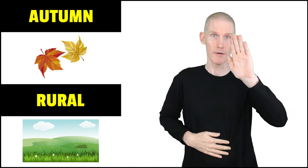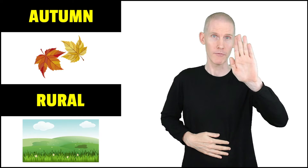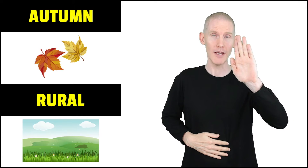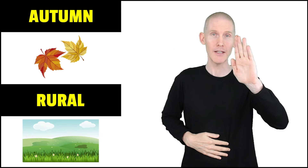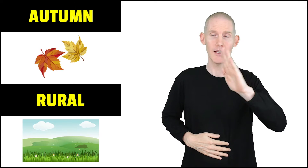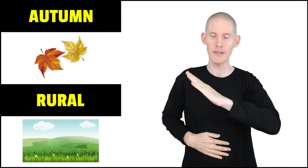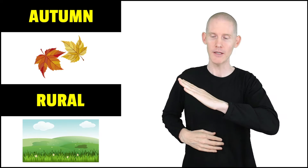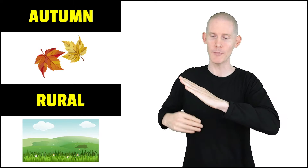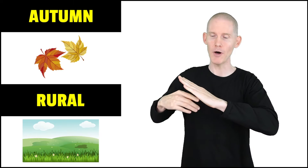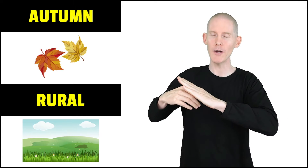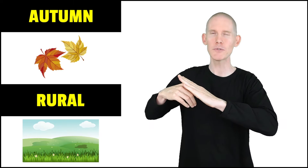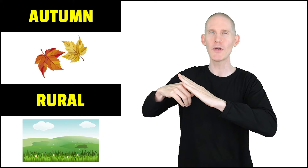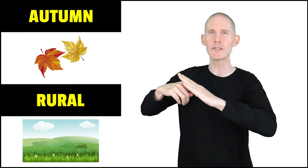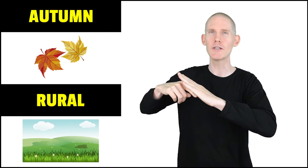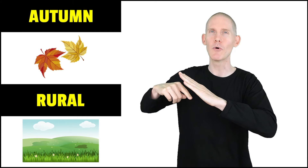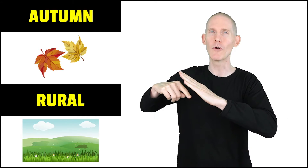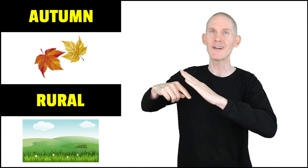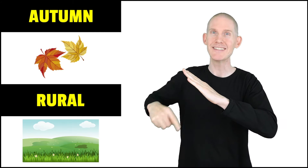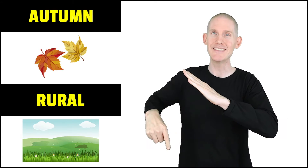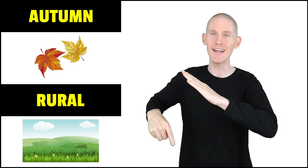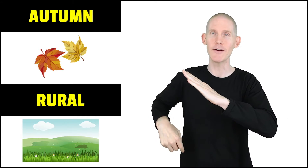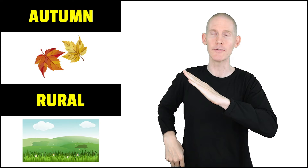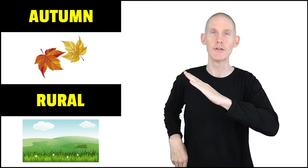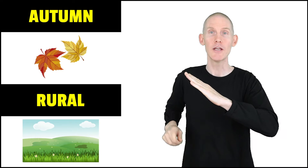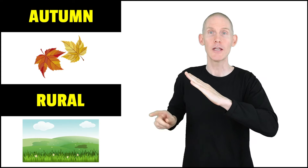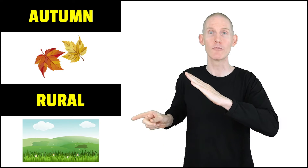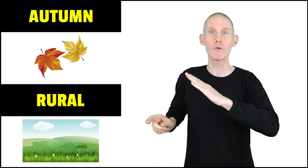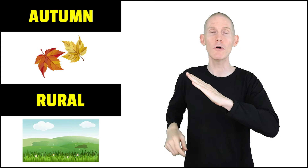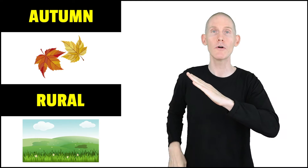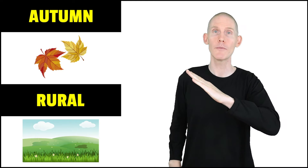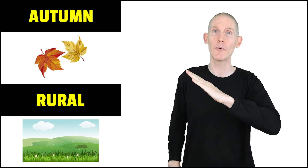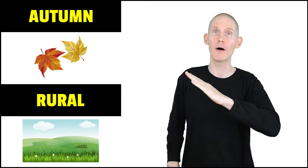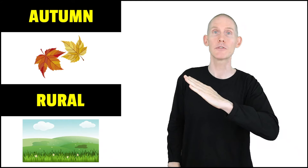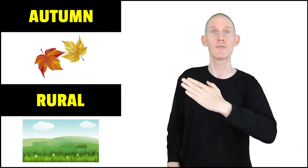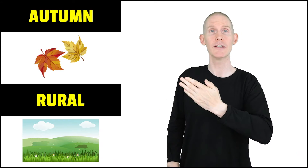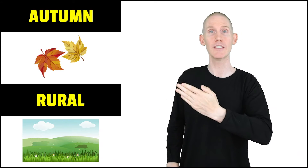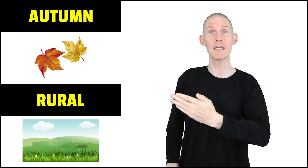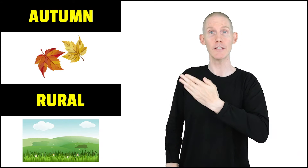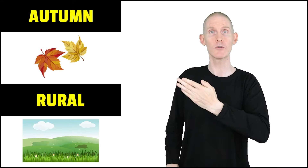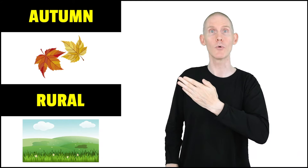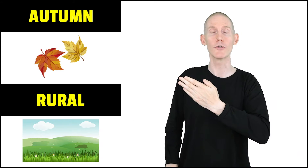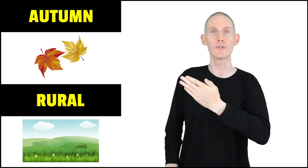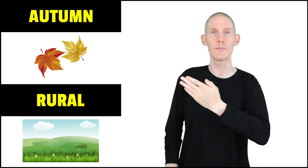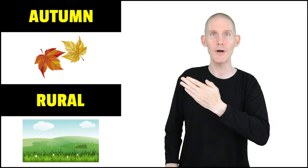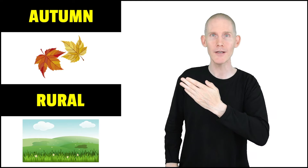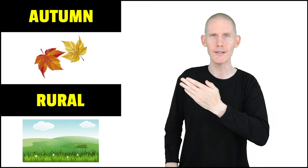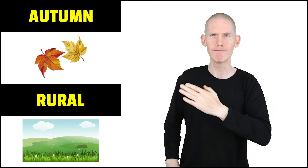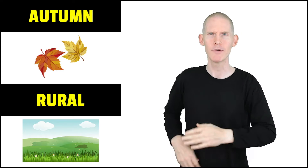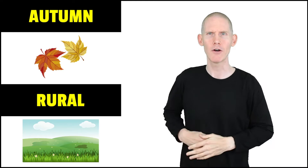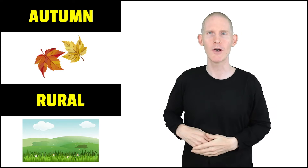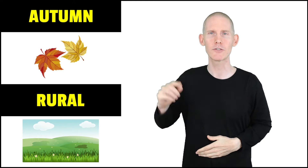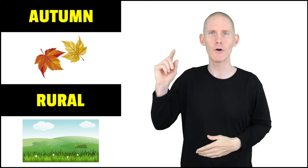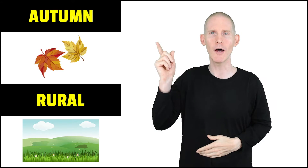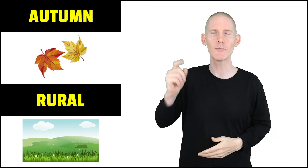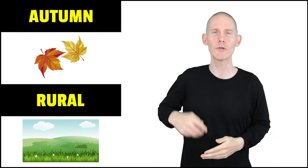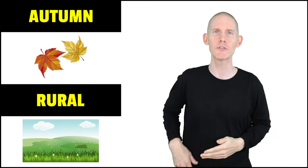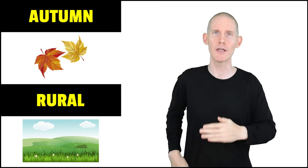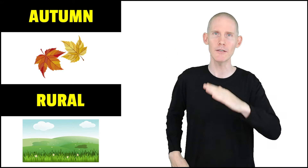flat hand, and the palms facing more down. In rural, the palms facing in towards your body. All right, so autumn, once again,